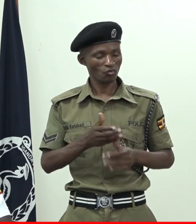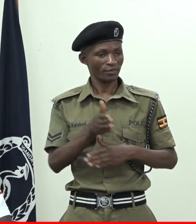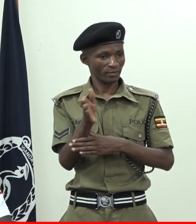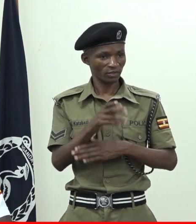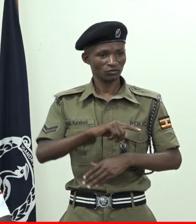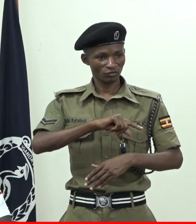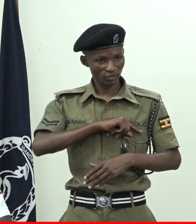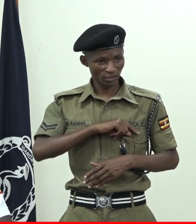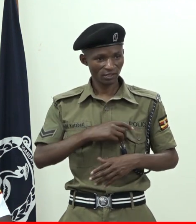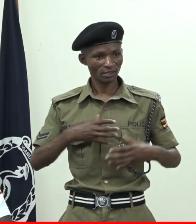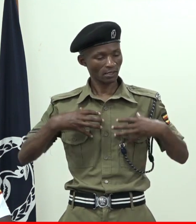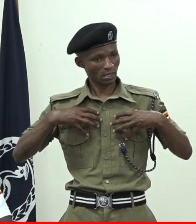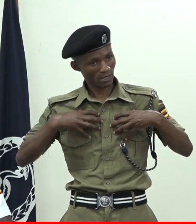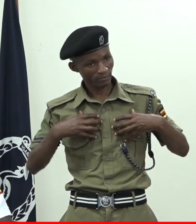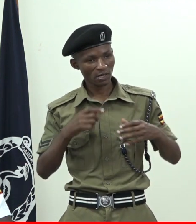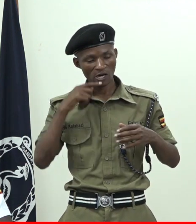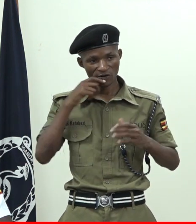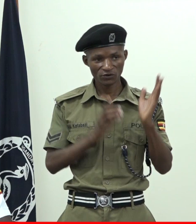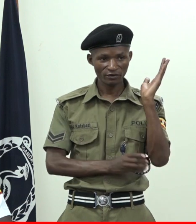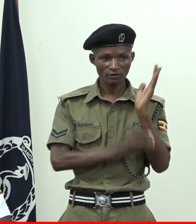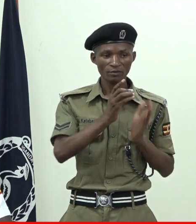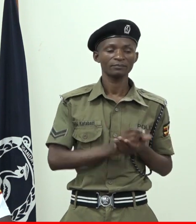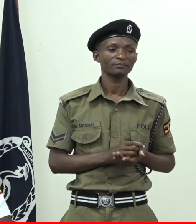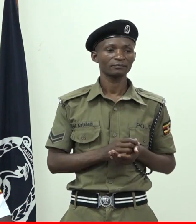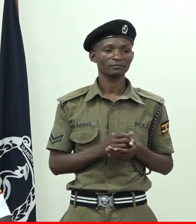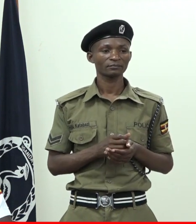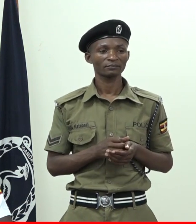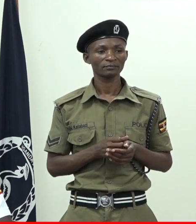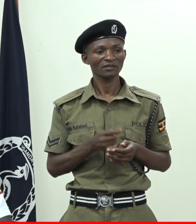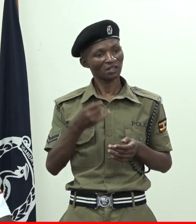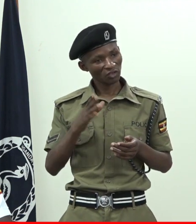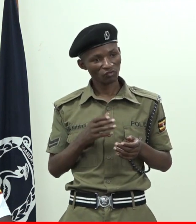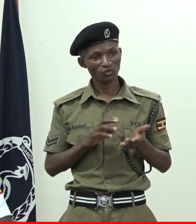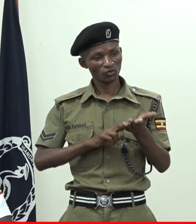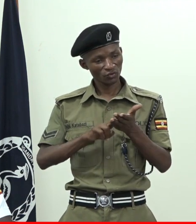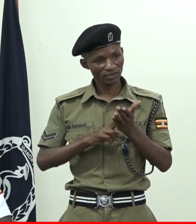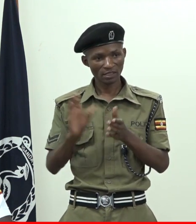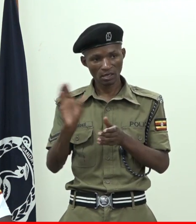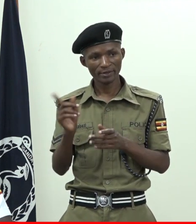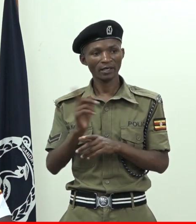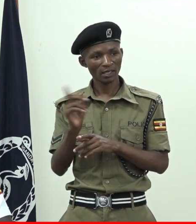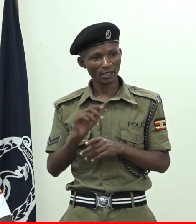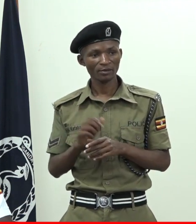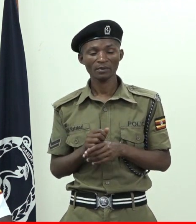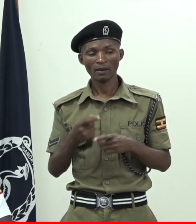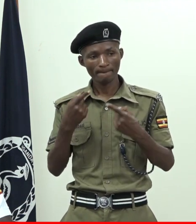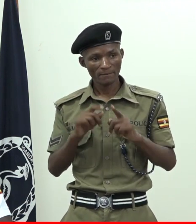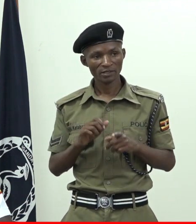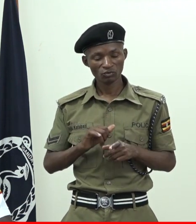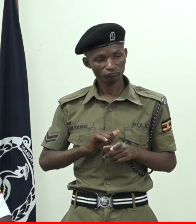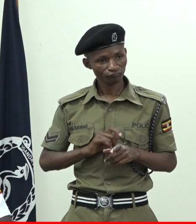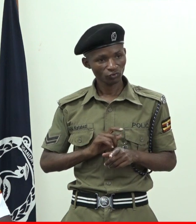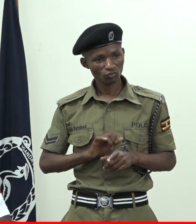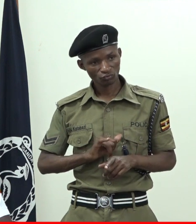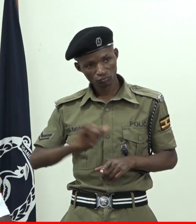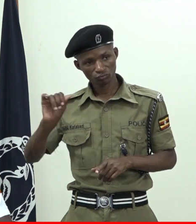Development, ensure that you're registered. Even if you're not going through a company and you're traveling as a migrant, an individual